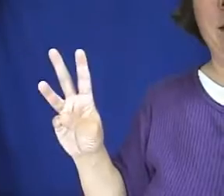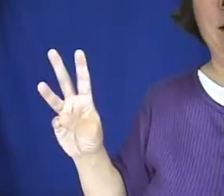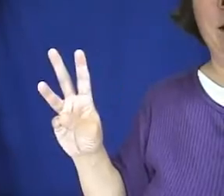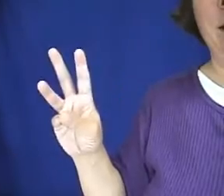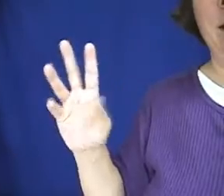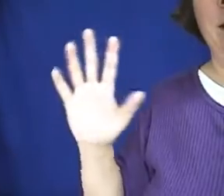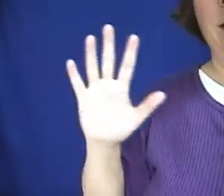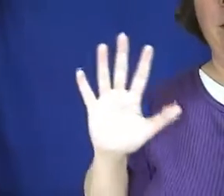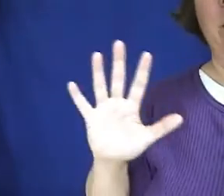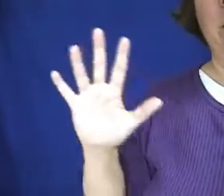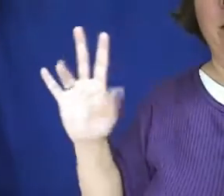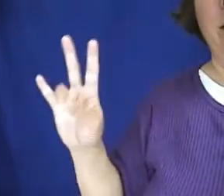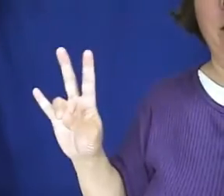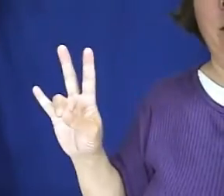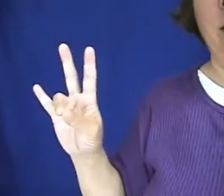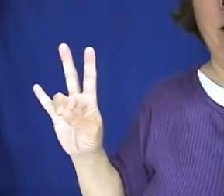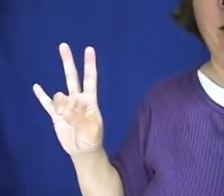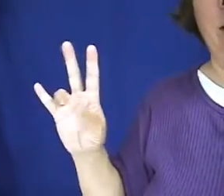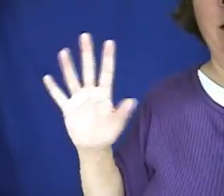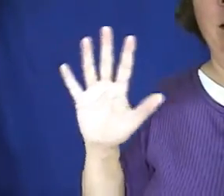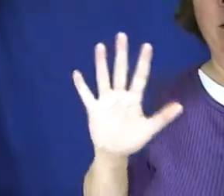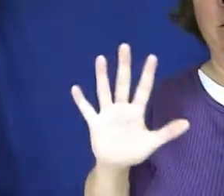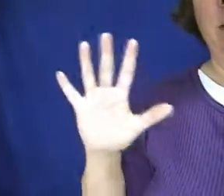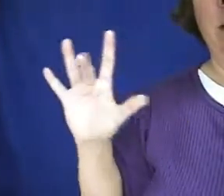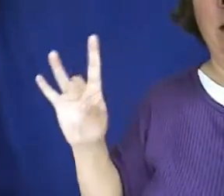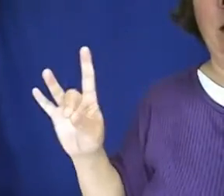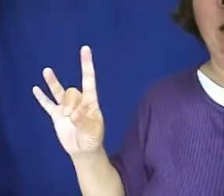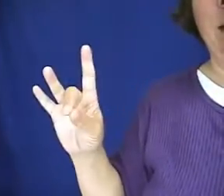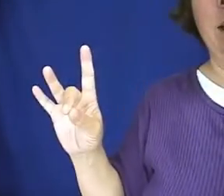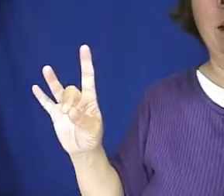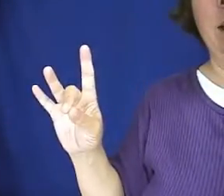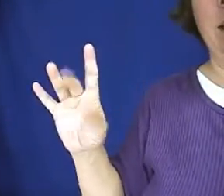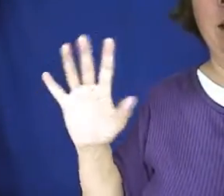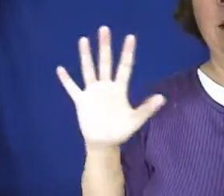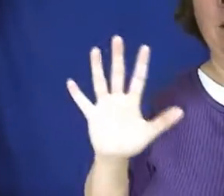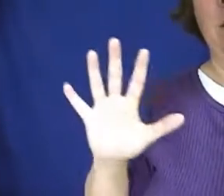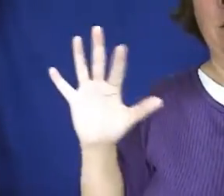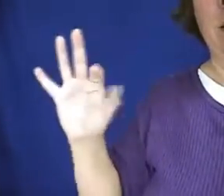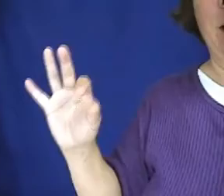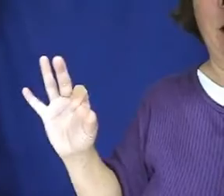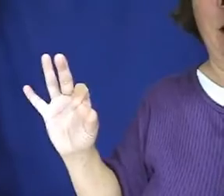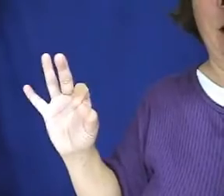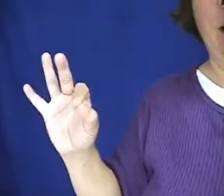56, 57, 58, 59,